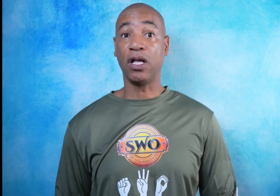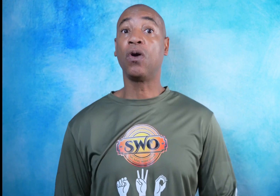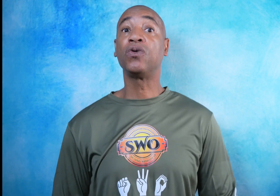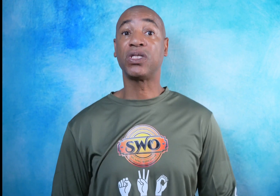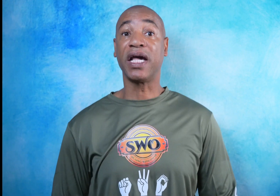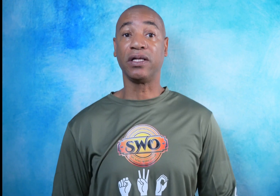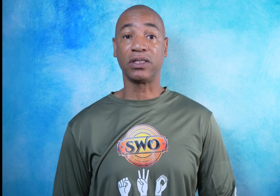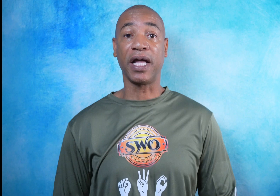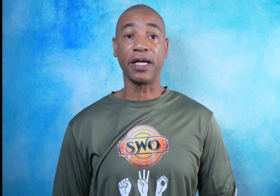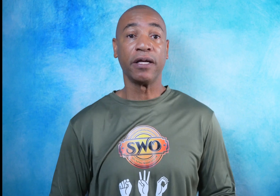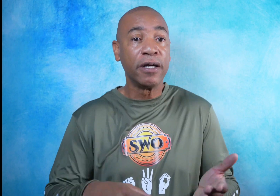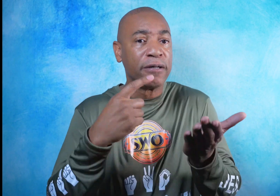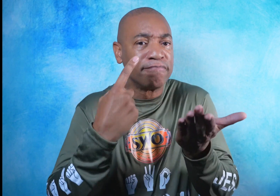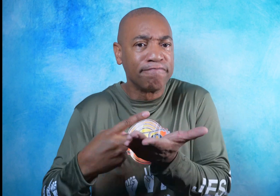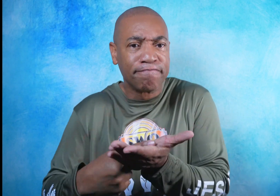whole sign looks like.